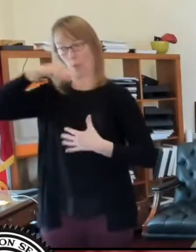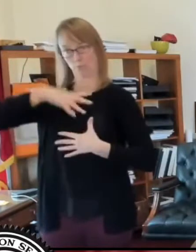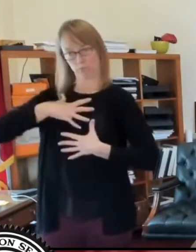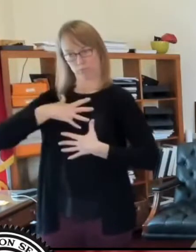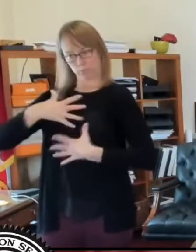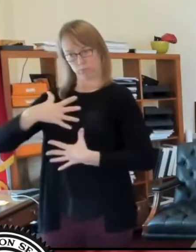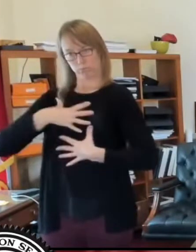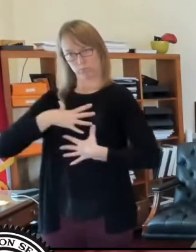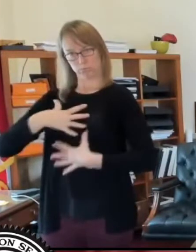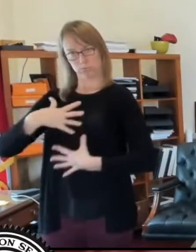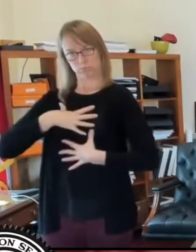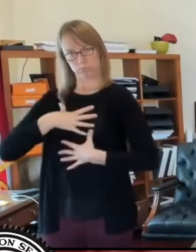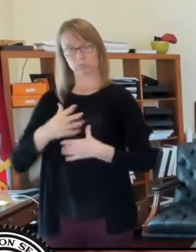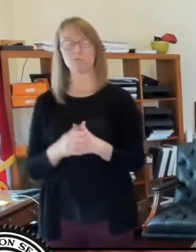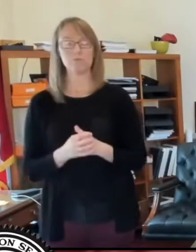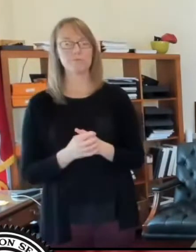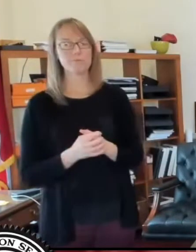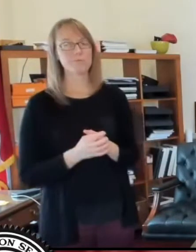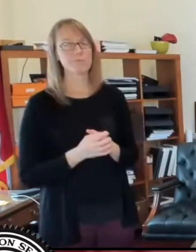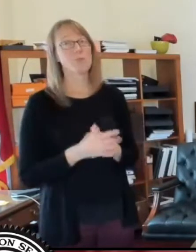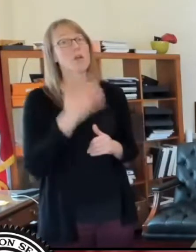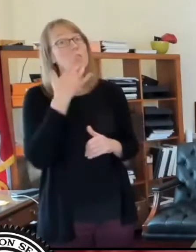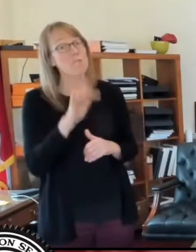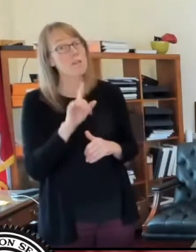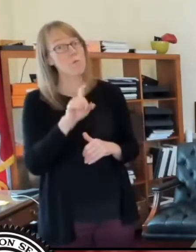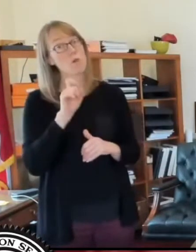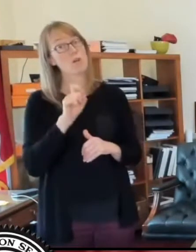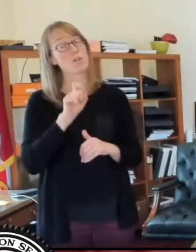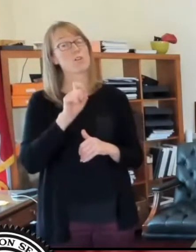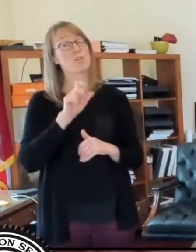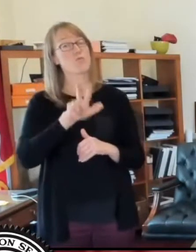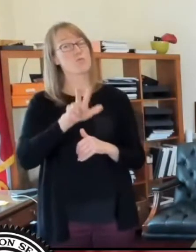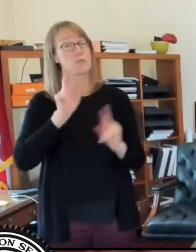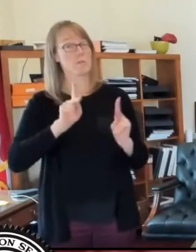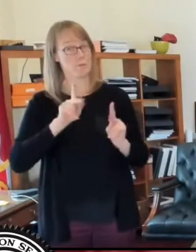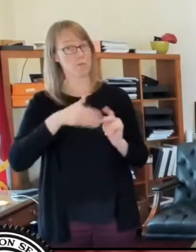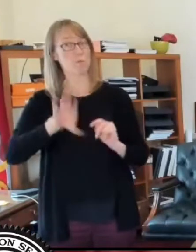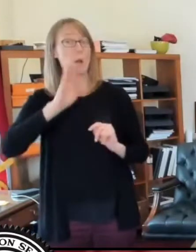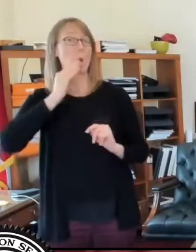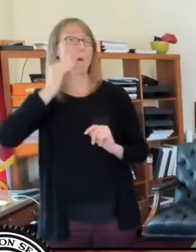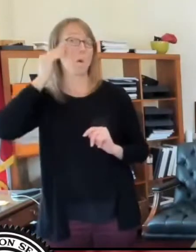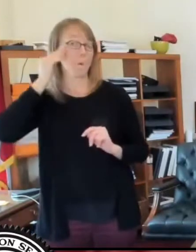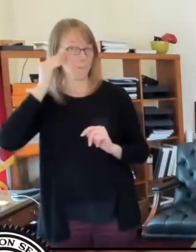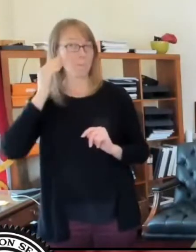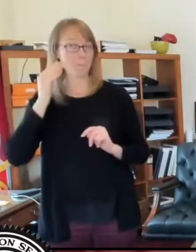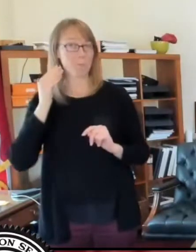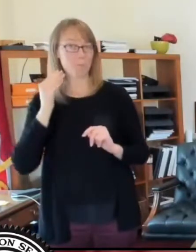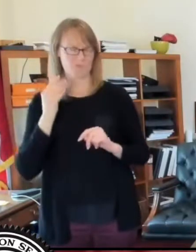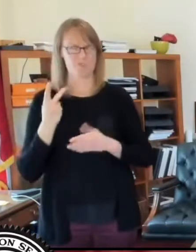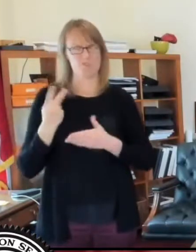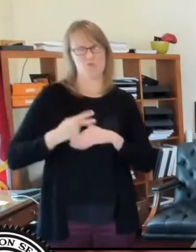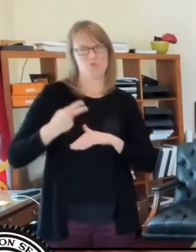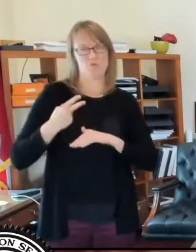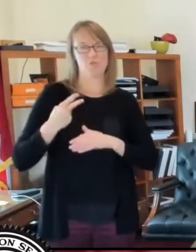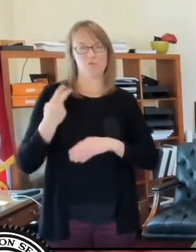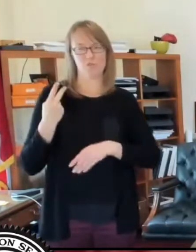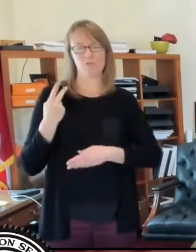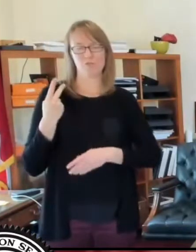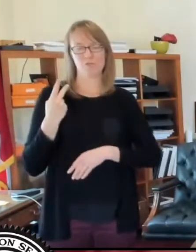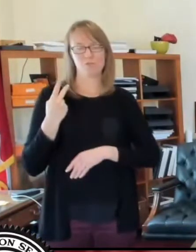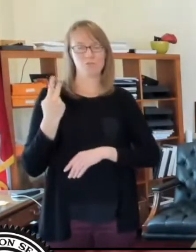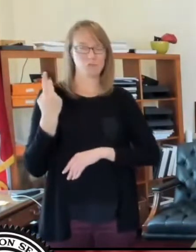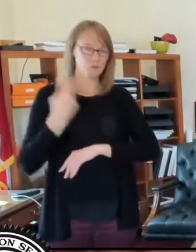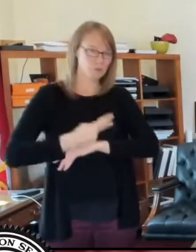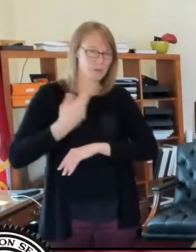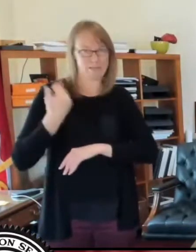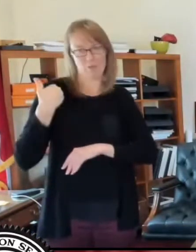Fortunately, we also had 103 patients discharged 2 days ago and 108. So,